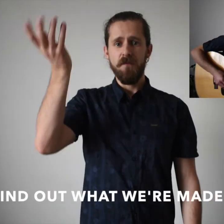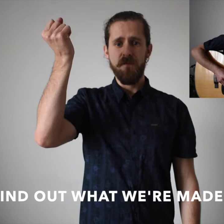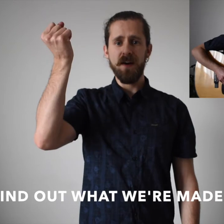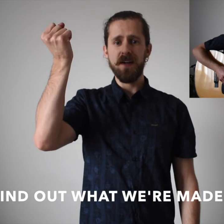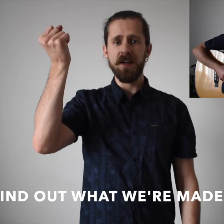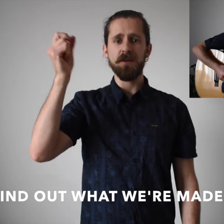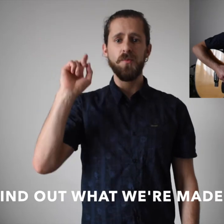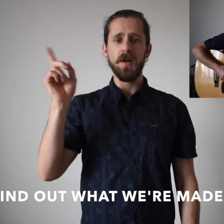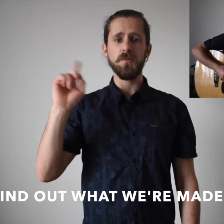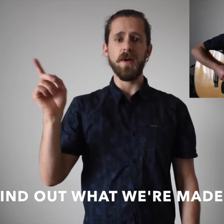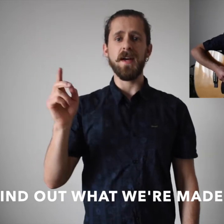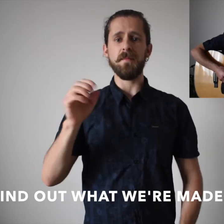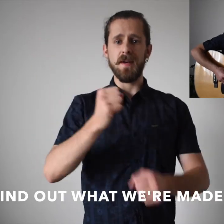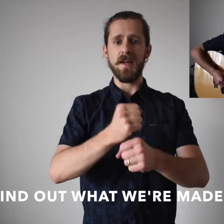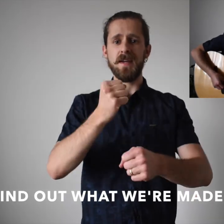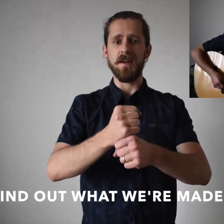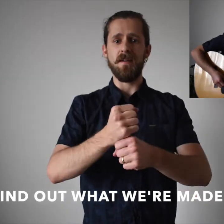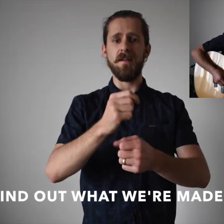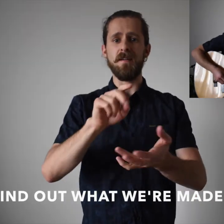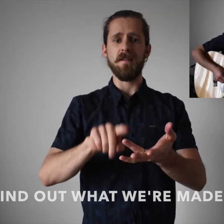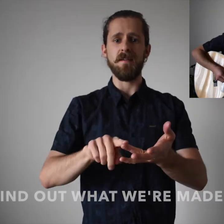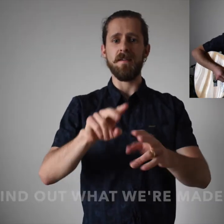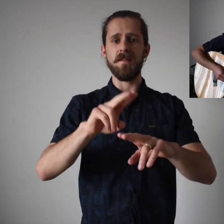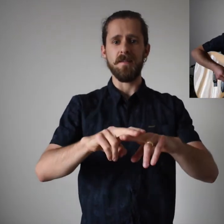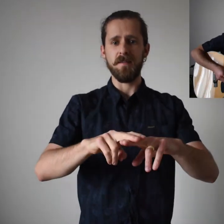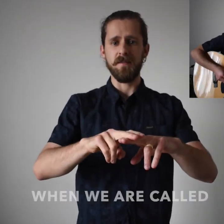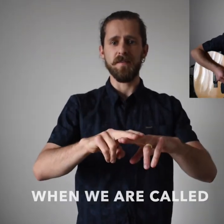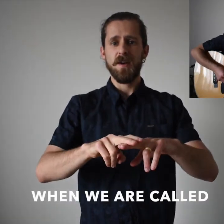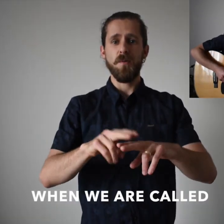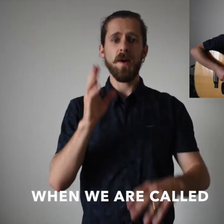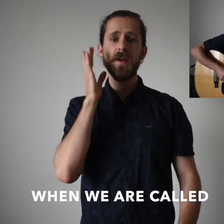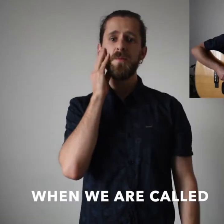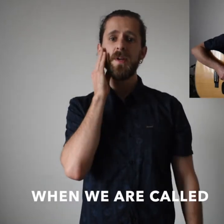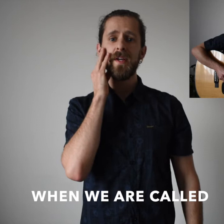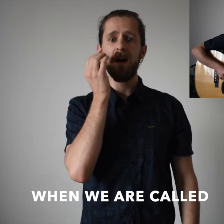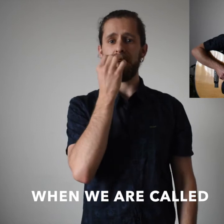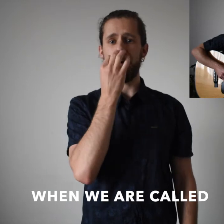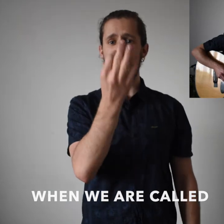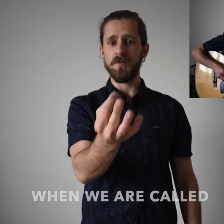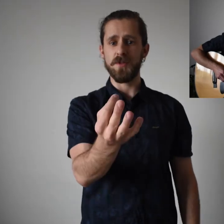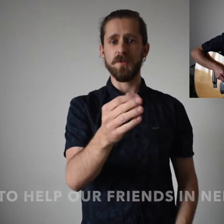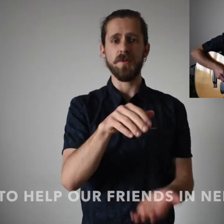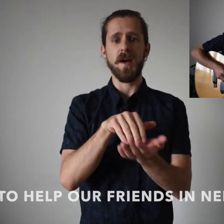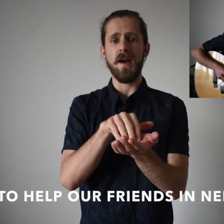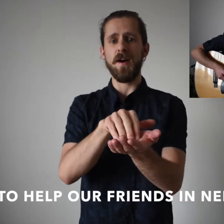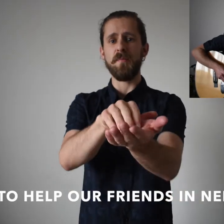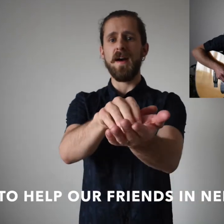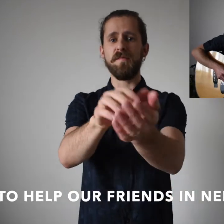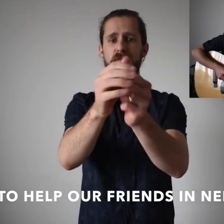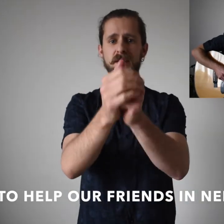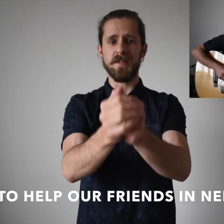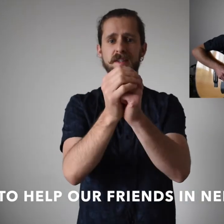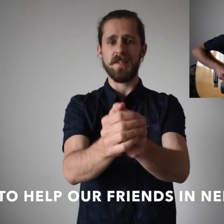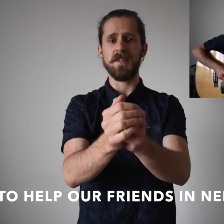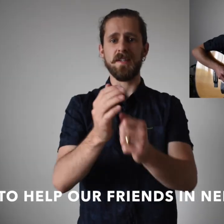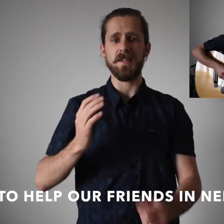I'll find out what we're made of when we are called to help our